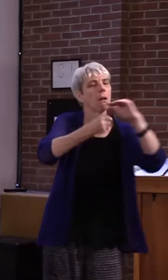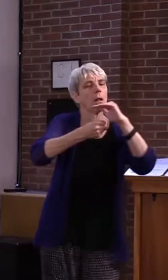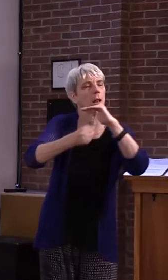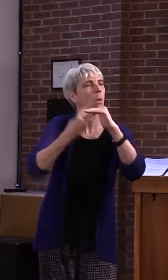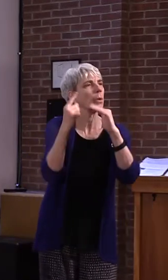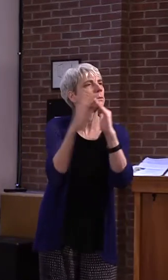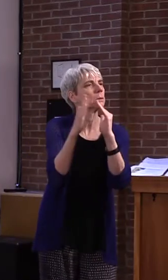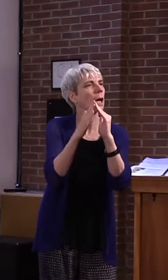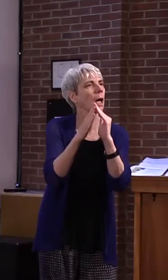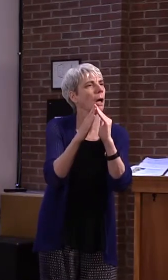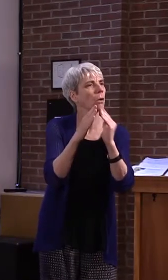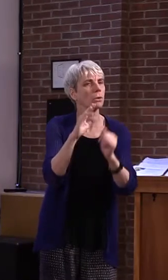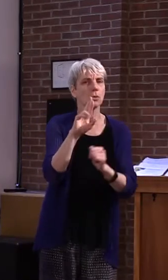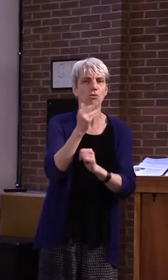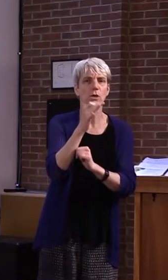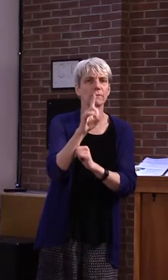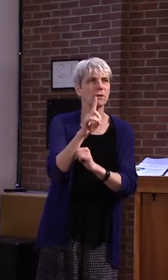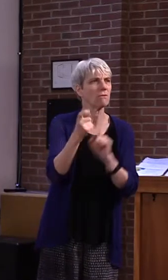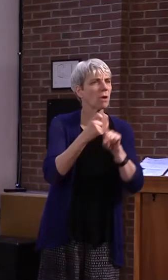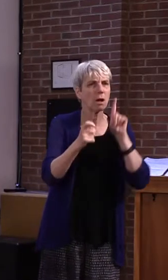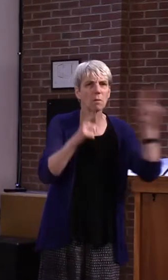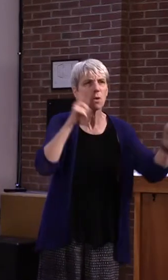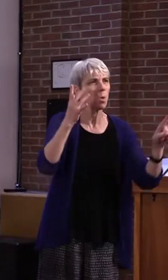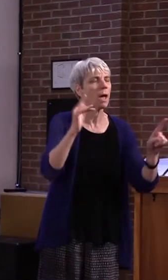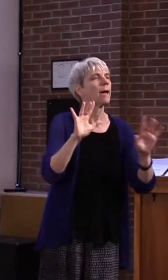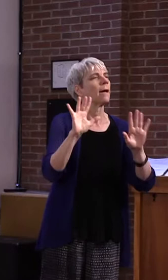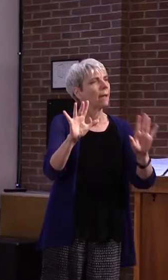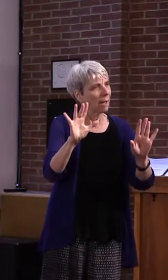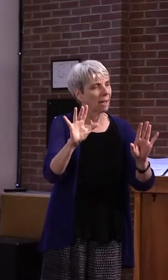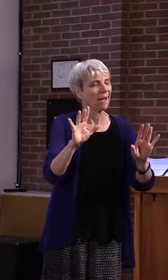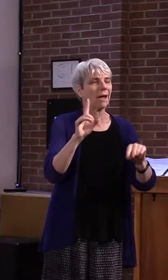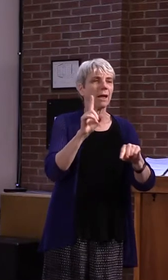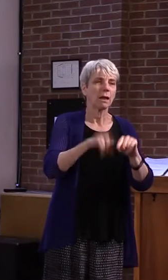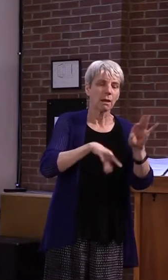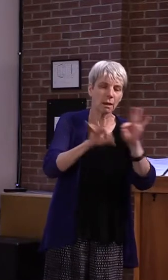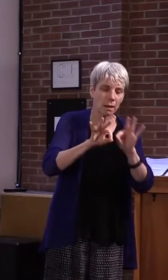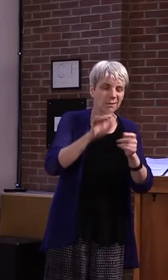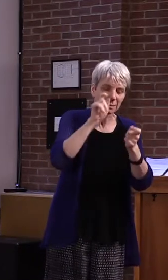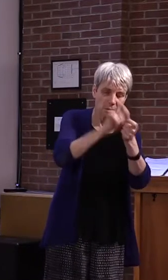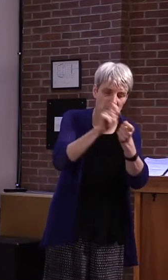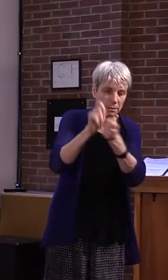disclose the specific cases, all the households being served are